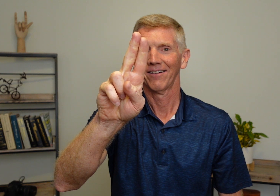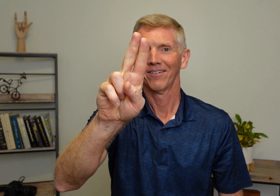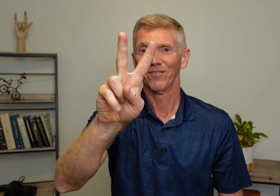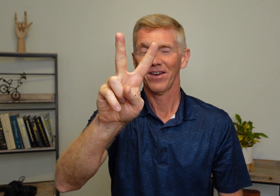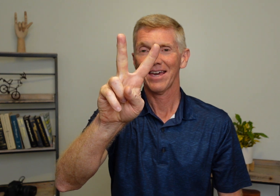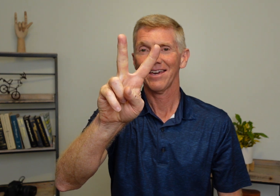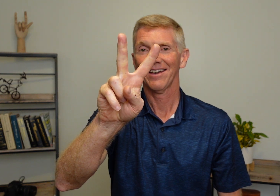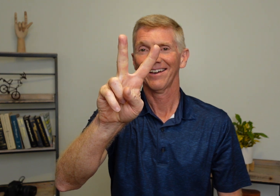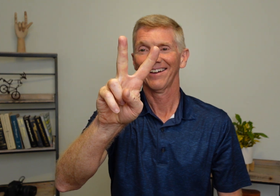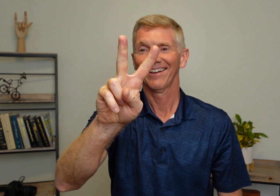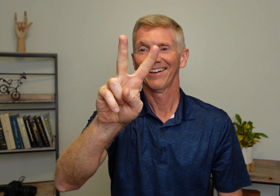V,